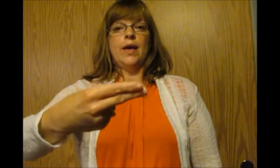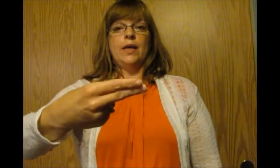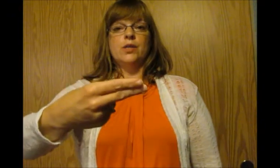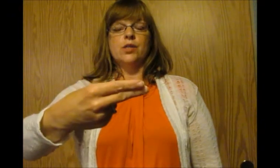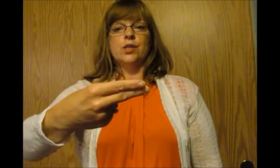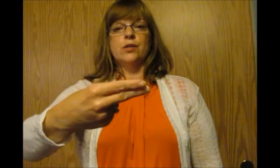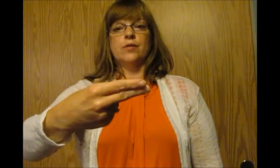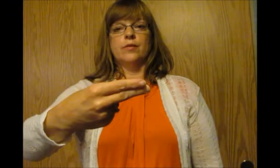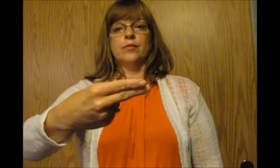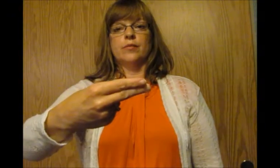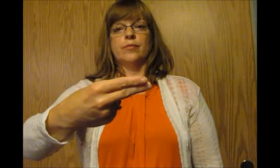H,